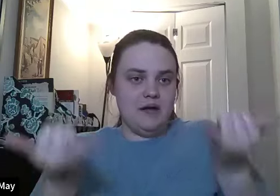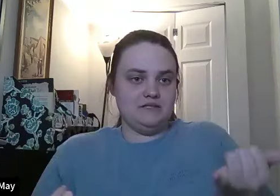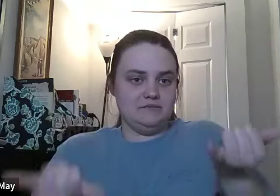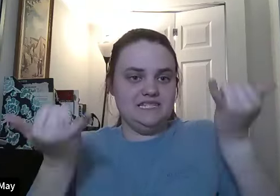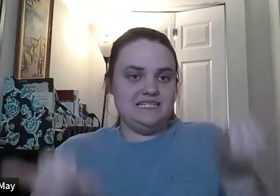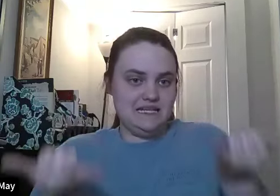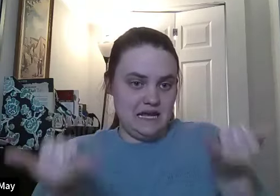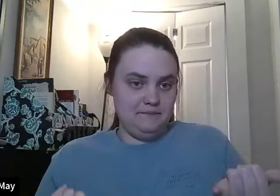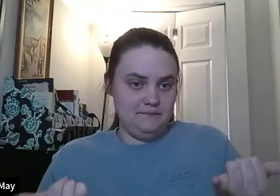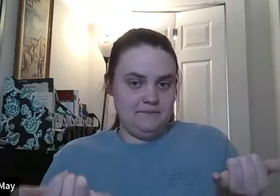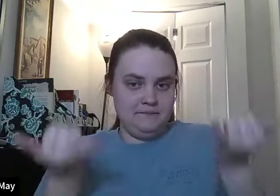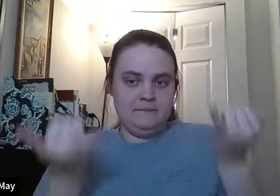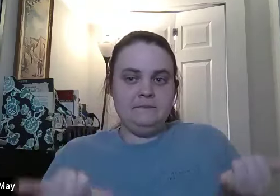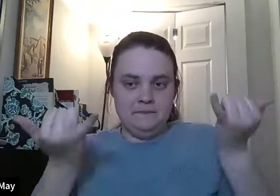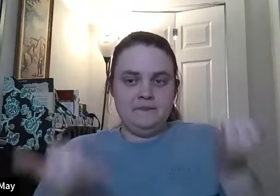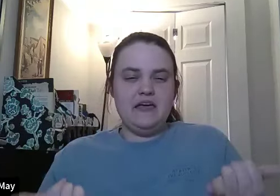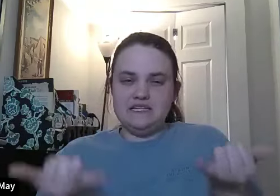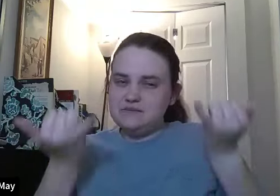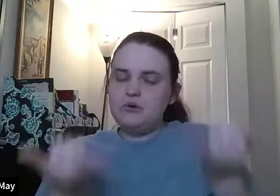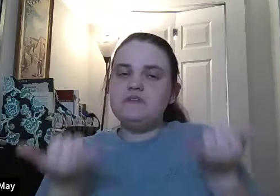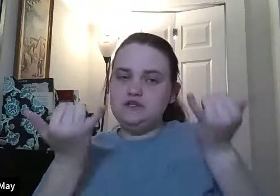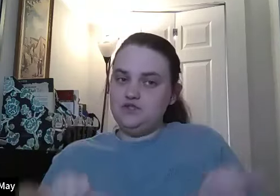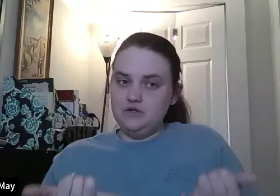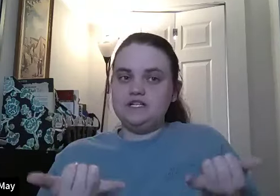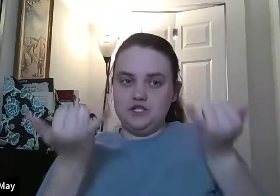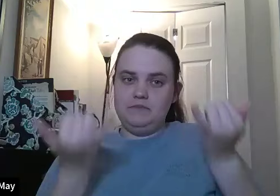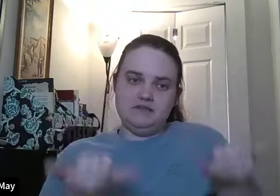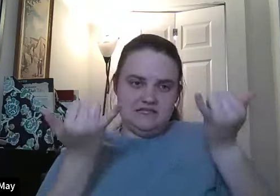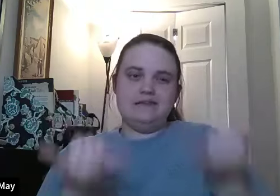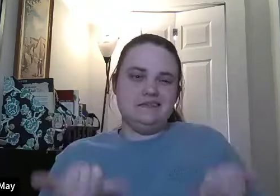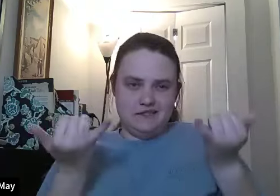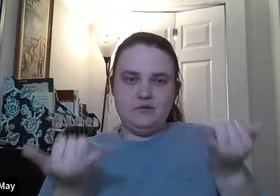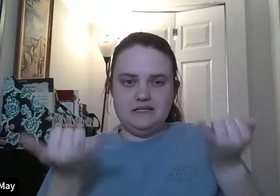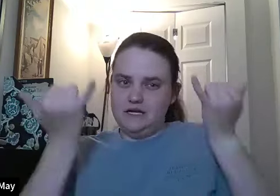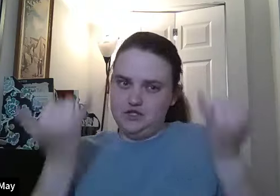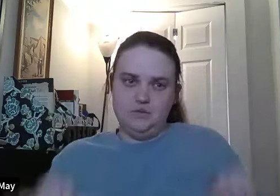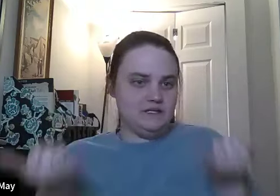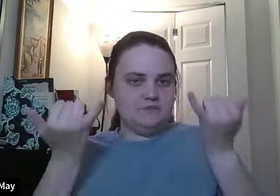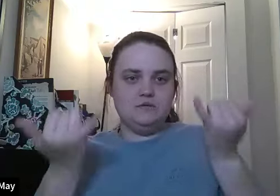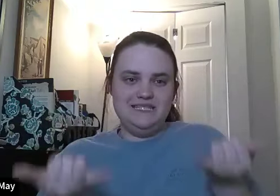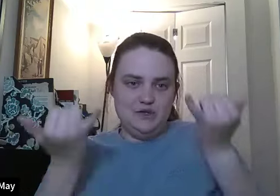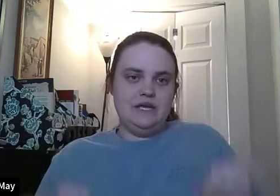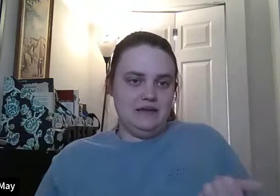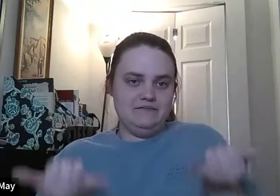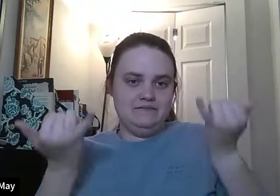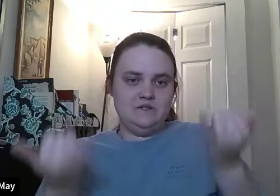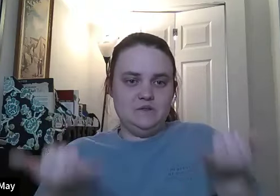bounce them today. And it's important that you do make sure you bounce this at least like twice, not just one time. So today,